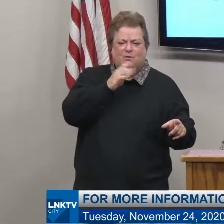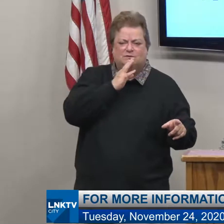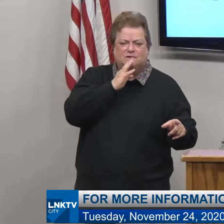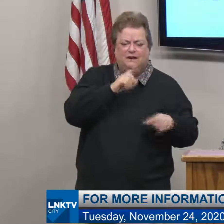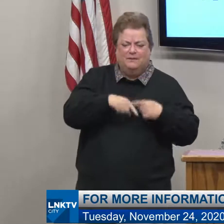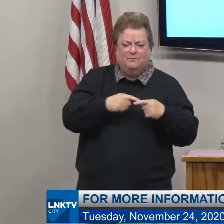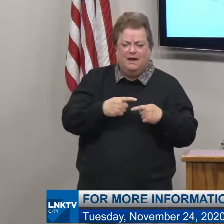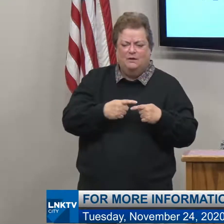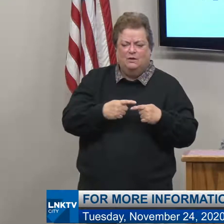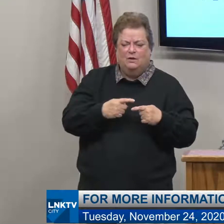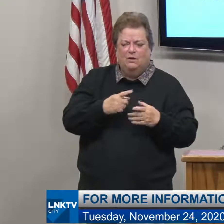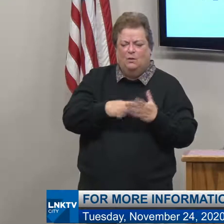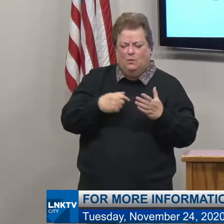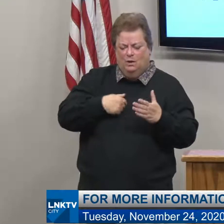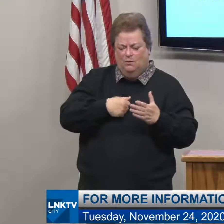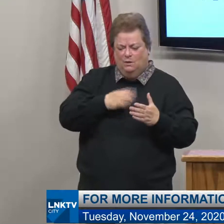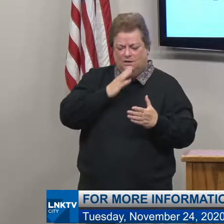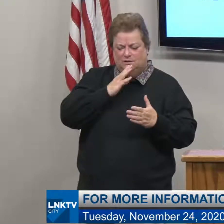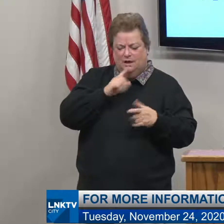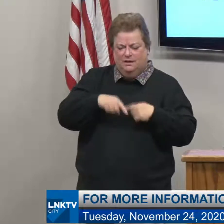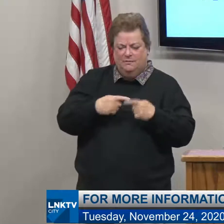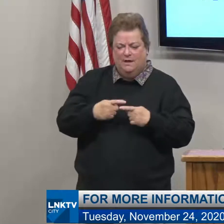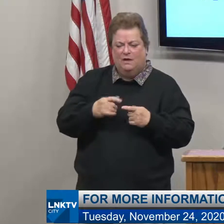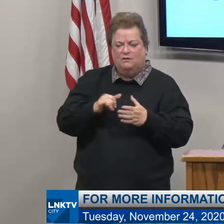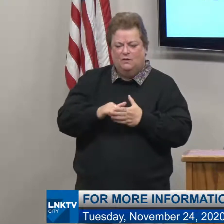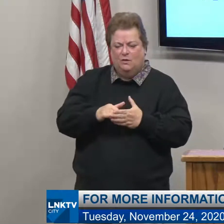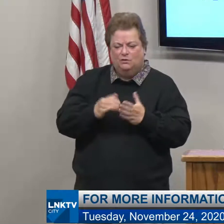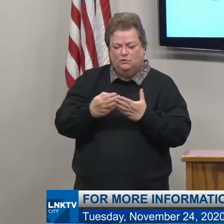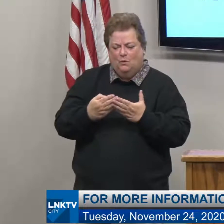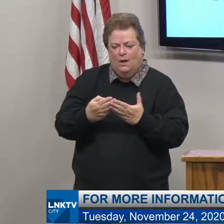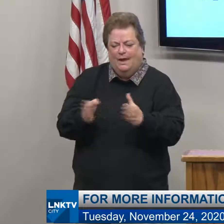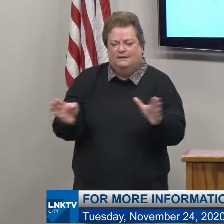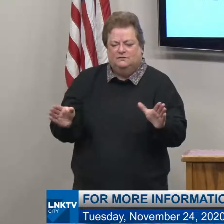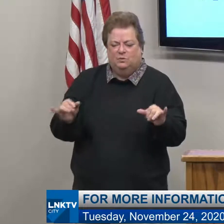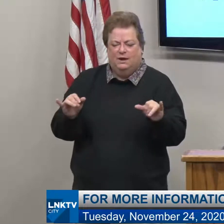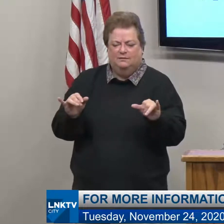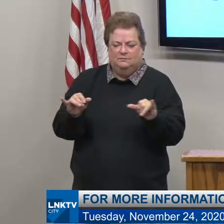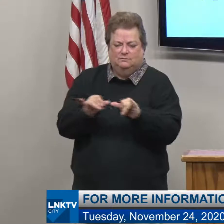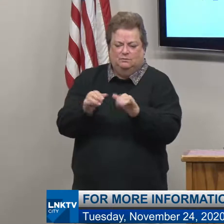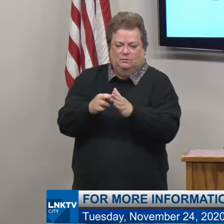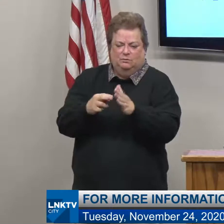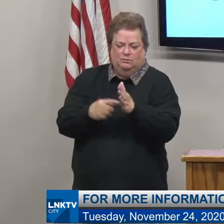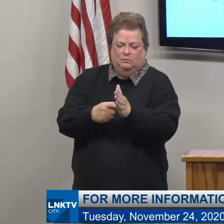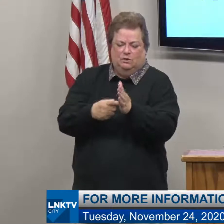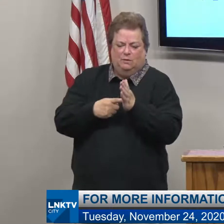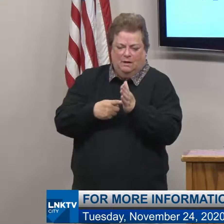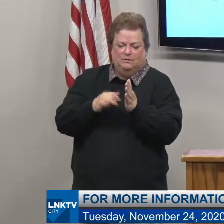are talking about today, that these widespread measures are the ones that we have to take now.